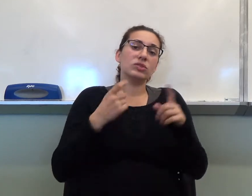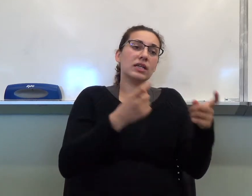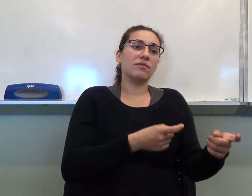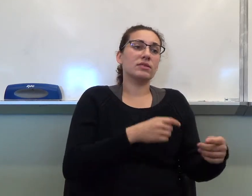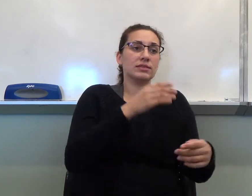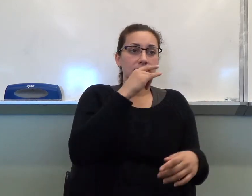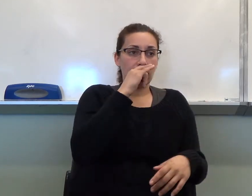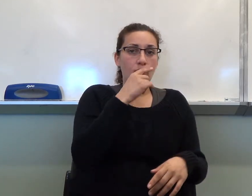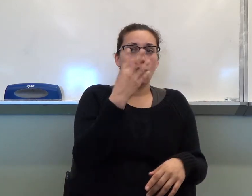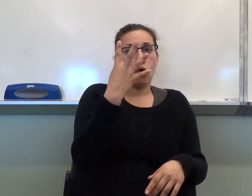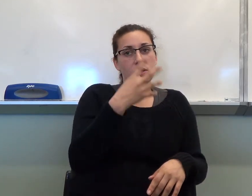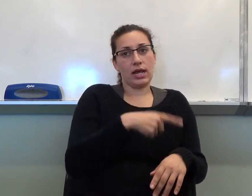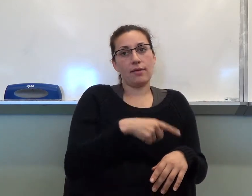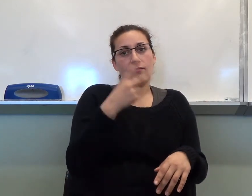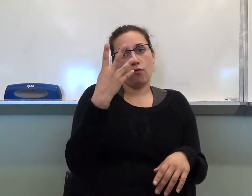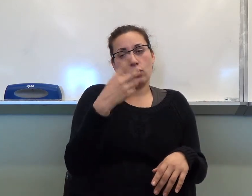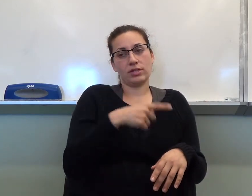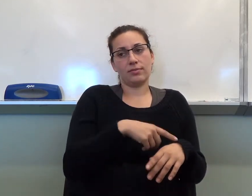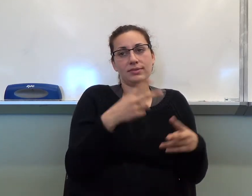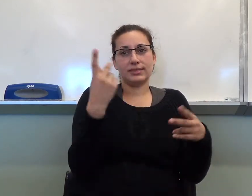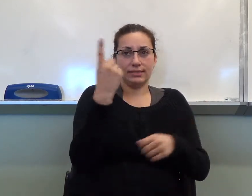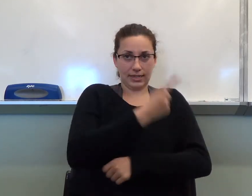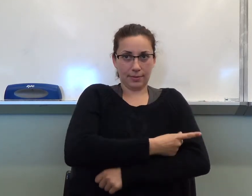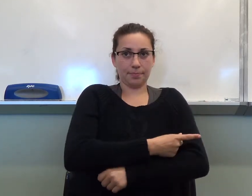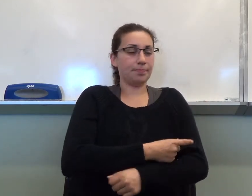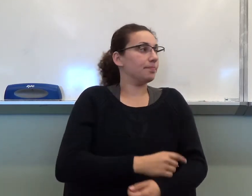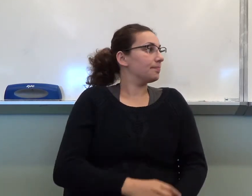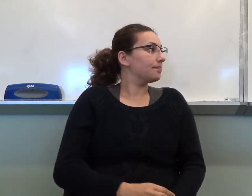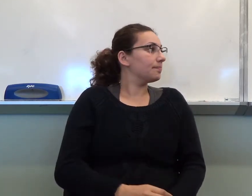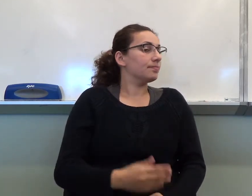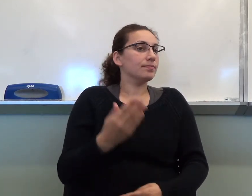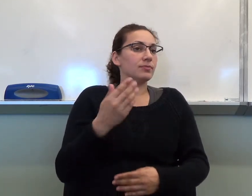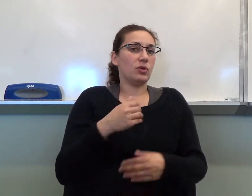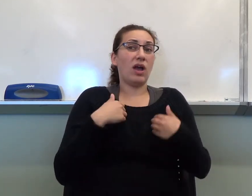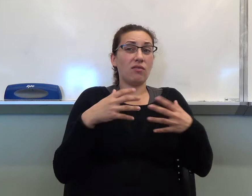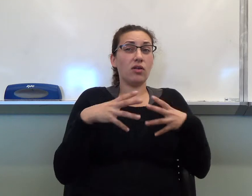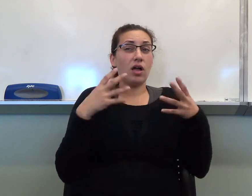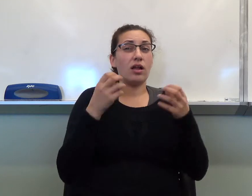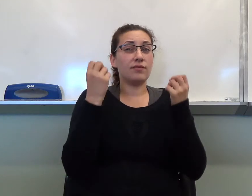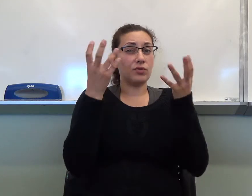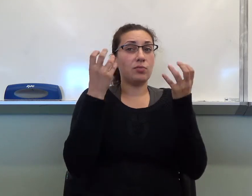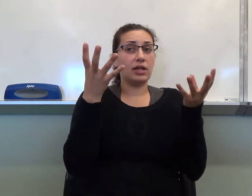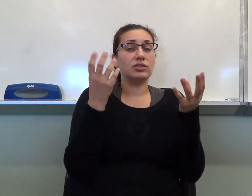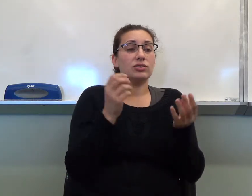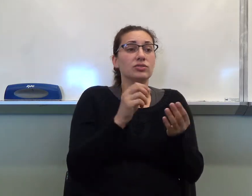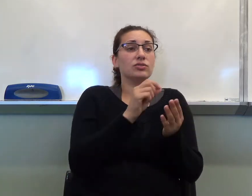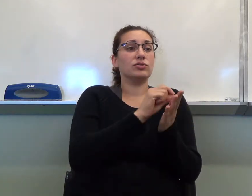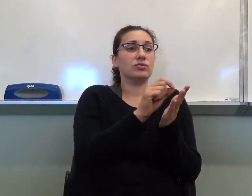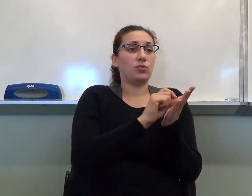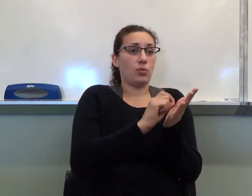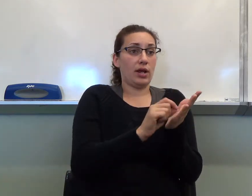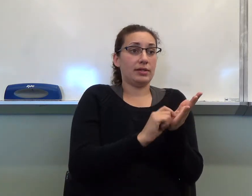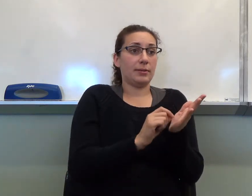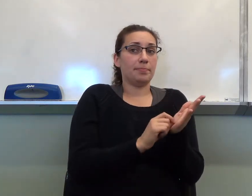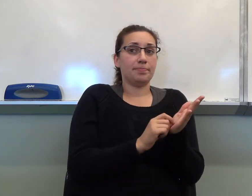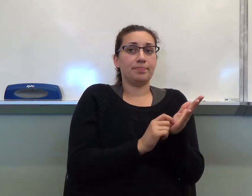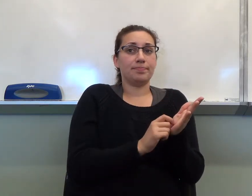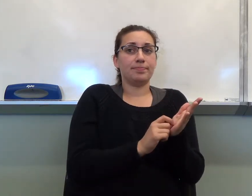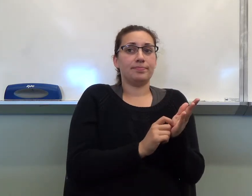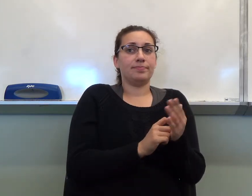All right, now there's a lot going on here. When you have all this information, it's better just to write it down very briefly with a description so your mind starts getting really